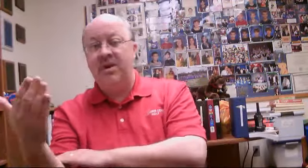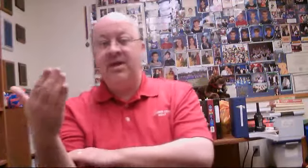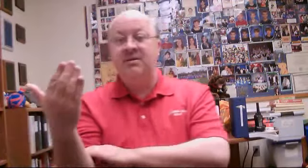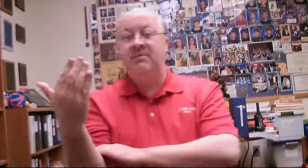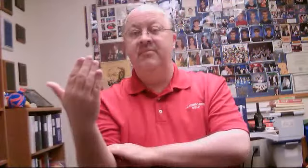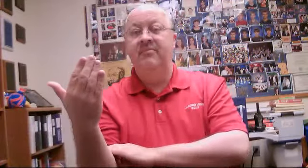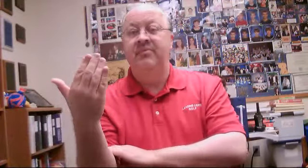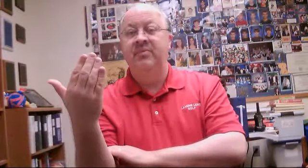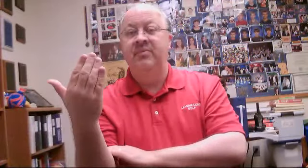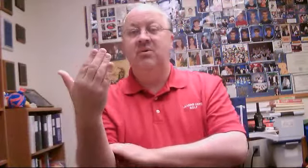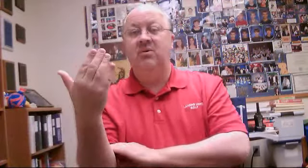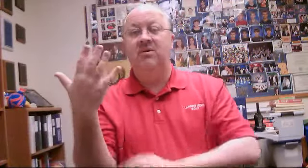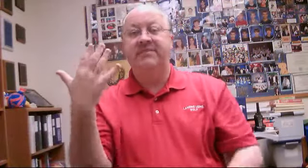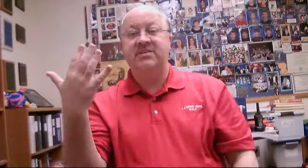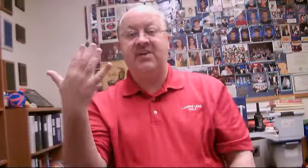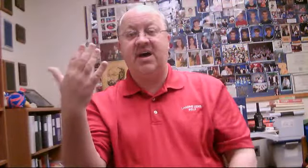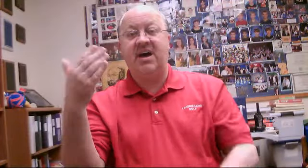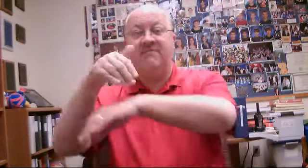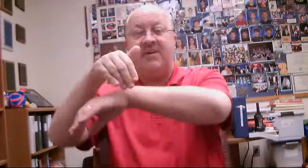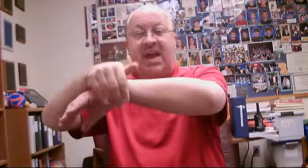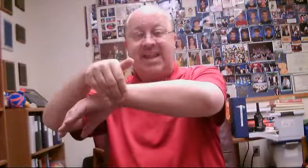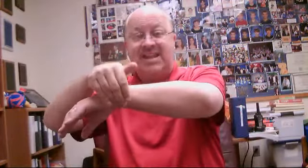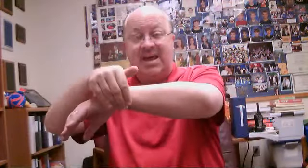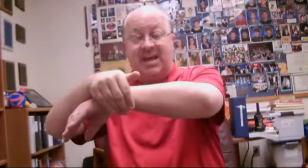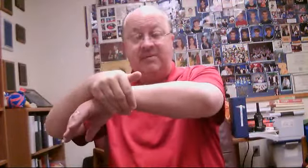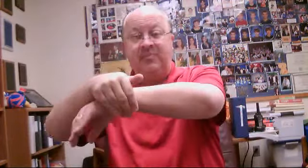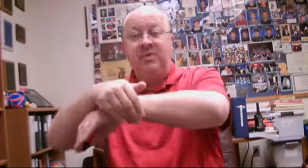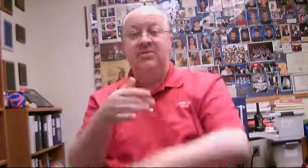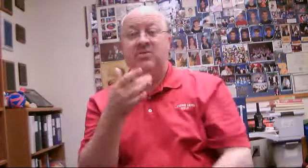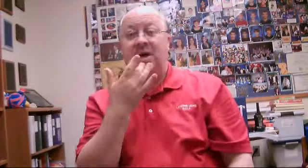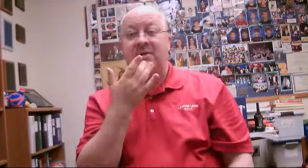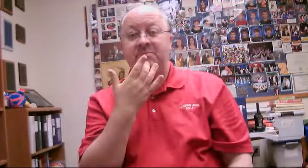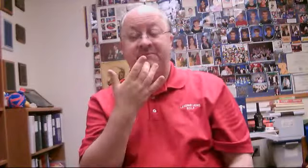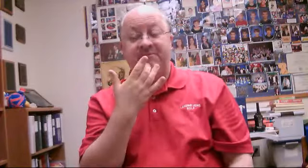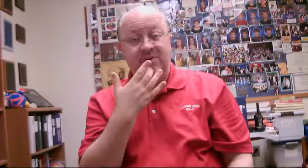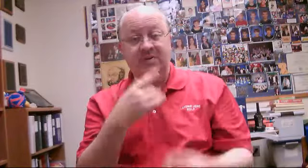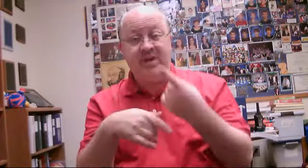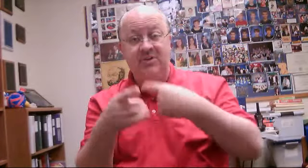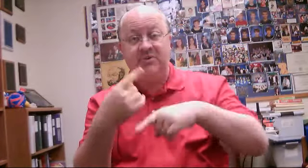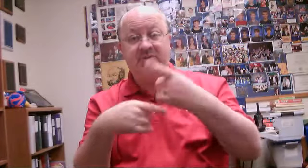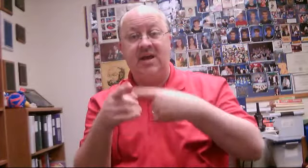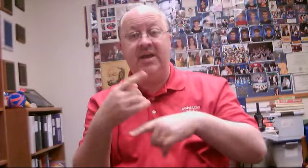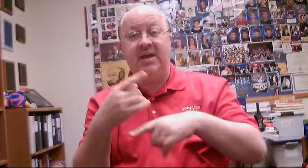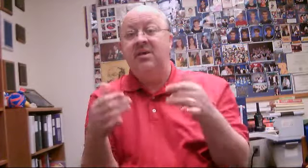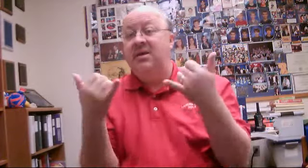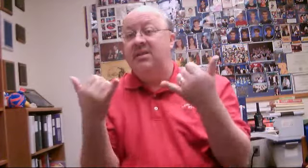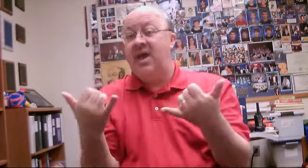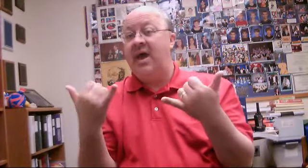morning or if it's 5 at night. So I would prefer that you sign